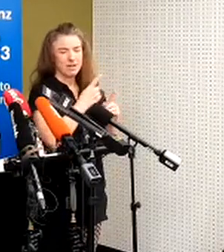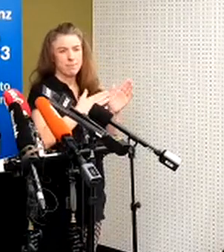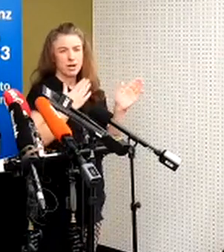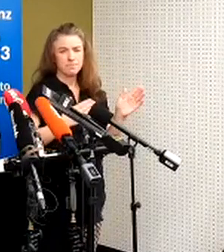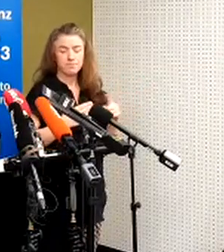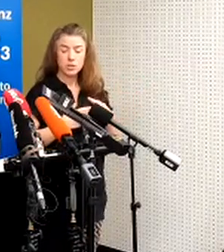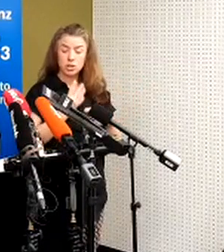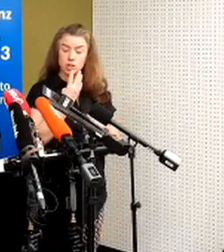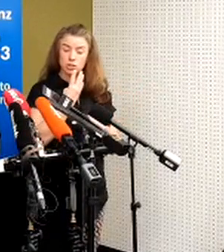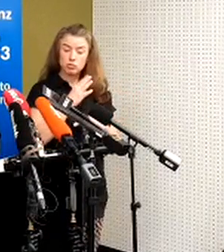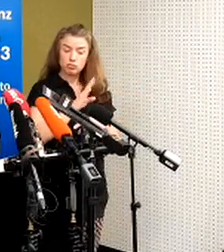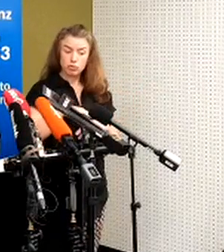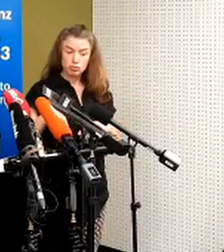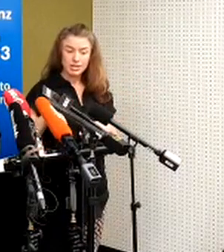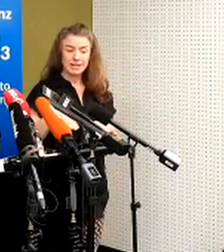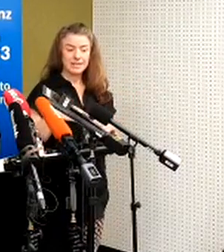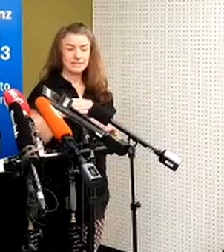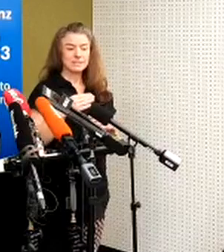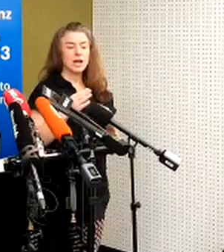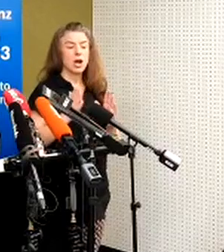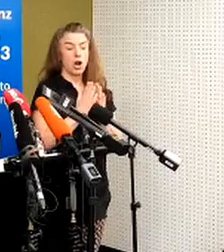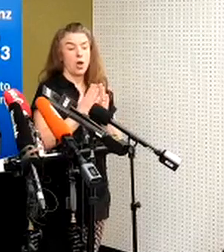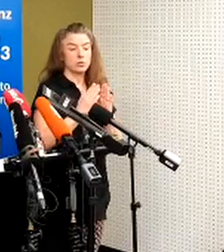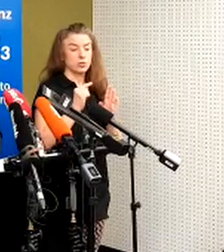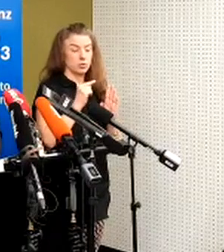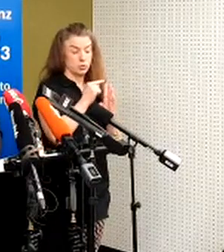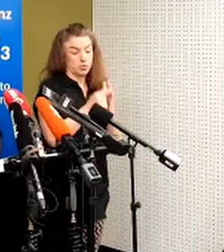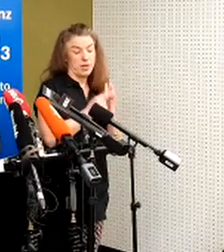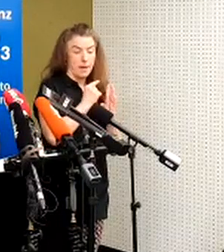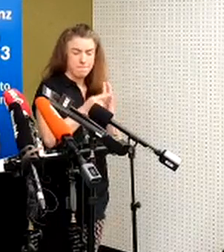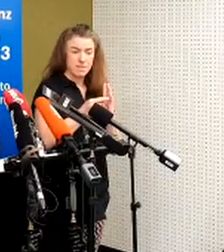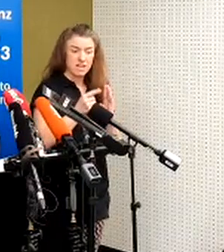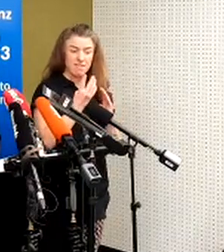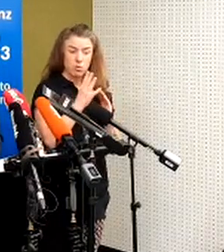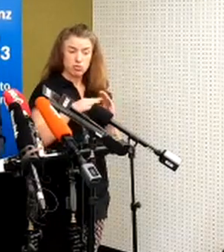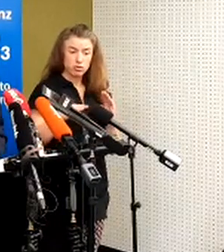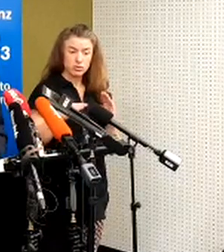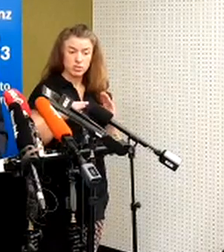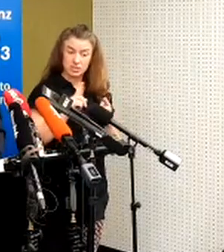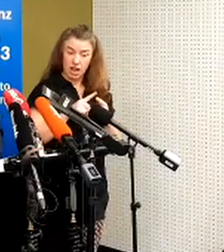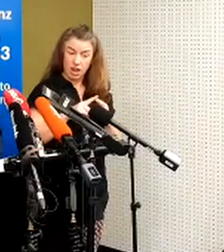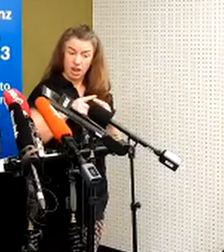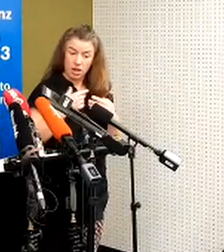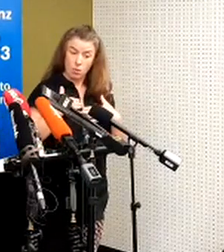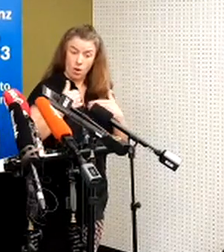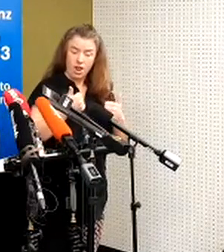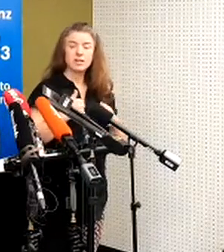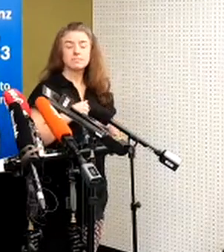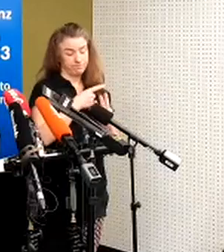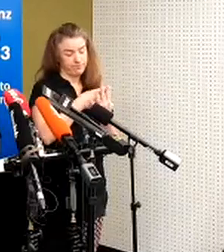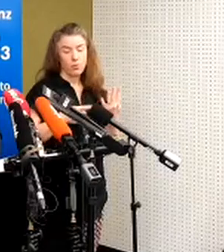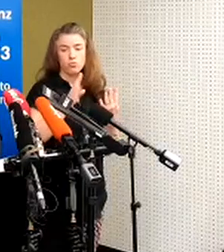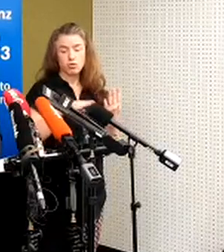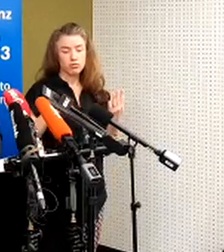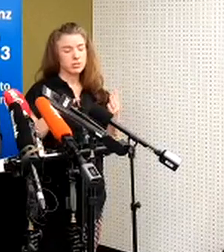There's 4 involved with direct confirmed cases. Are they still all They're still symptom-free, and they were symptom-free when